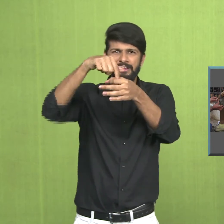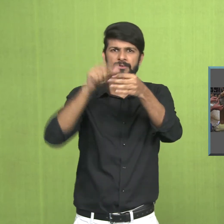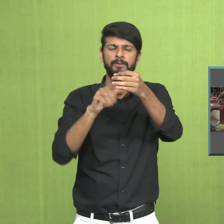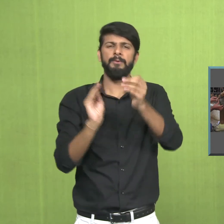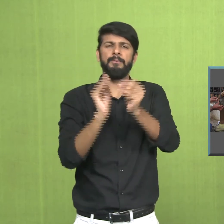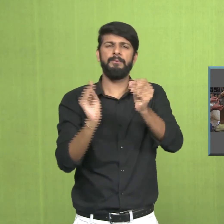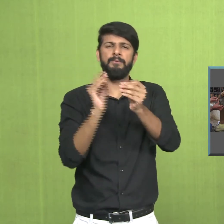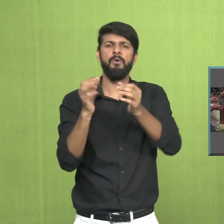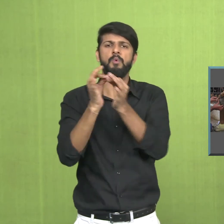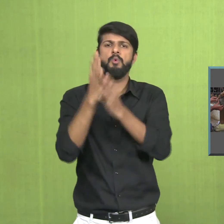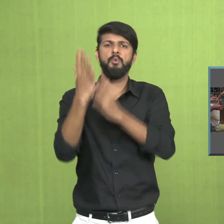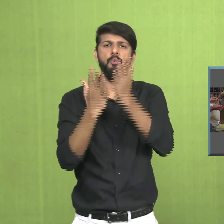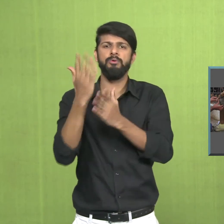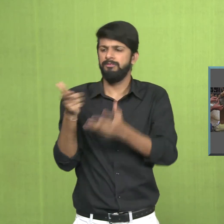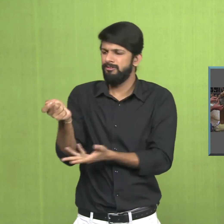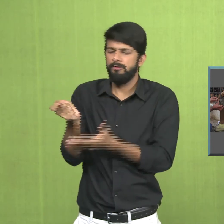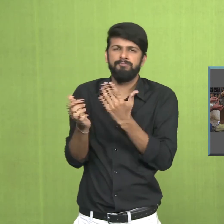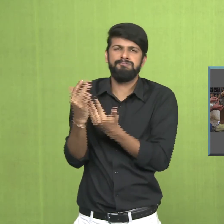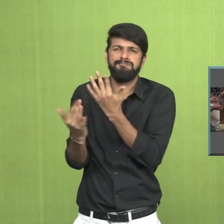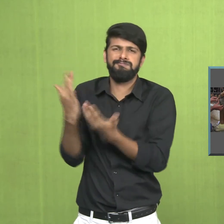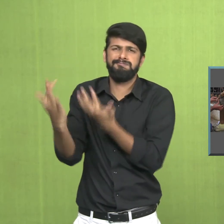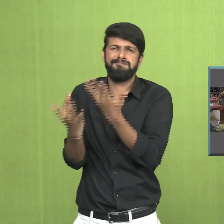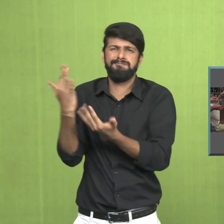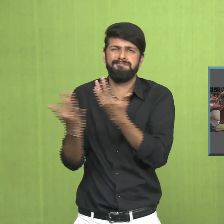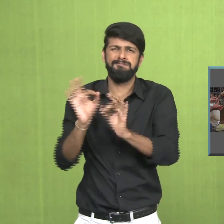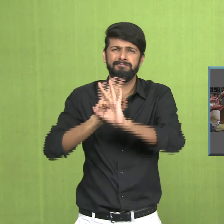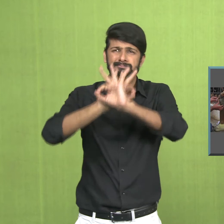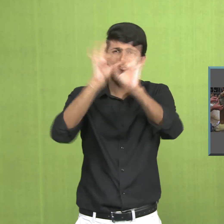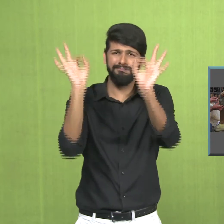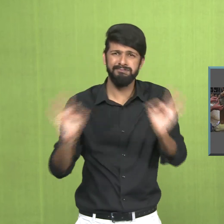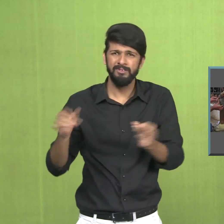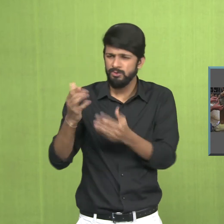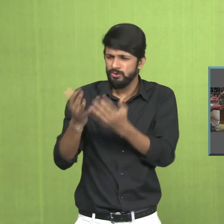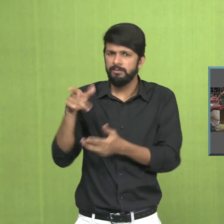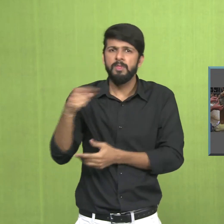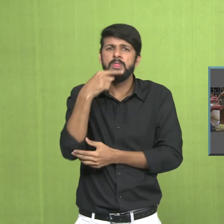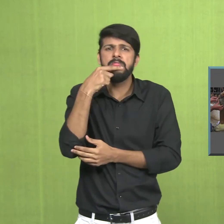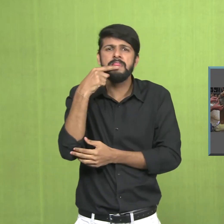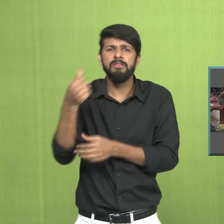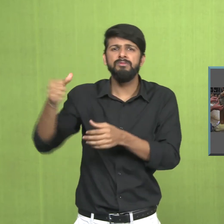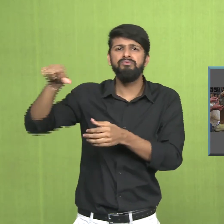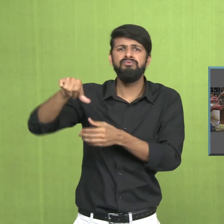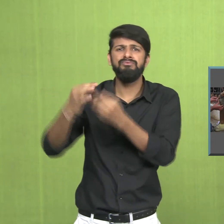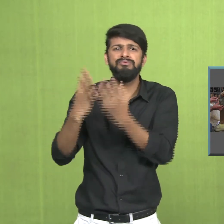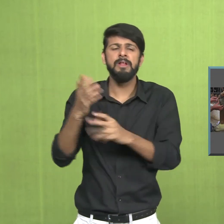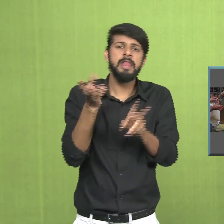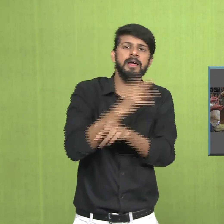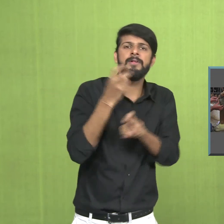to cover this entire structure, this mold. Then they would put it in the fire so that